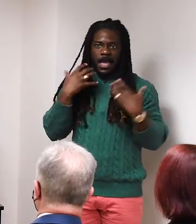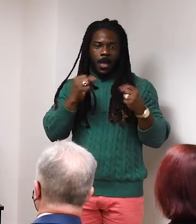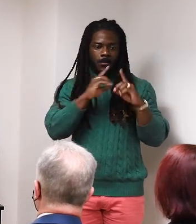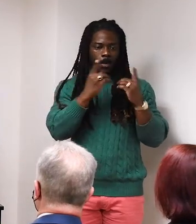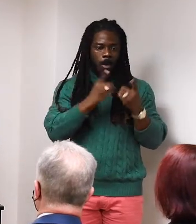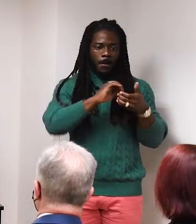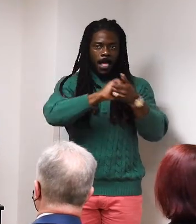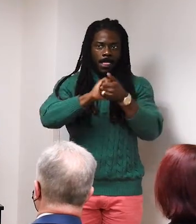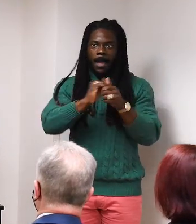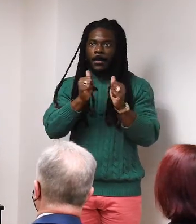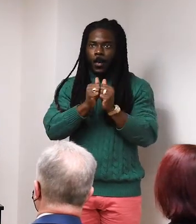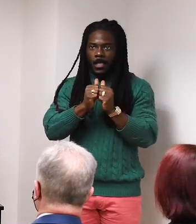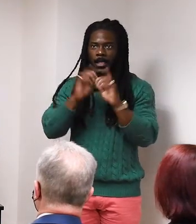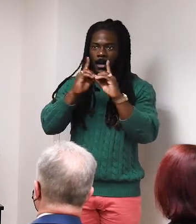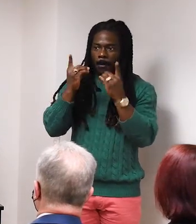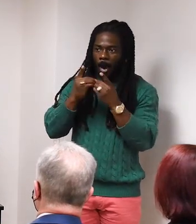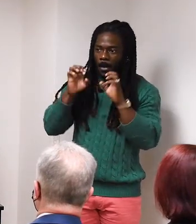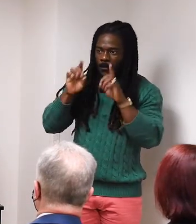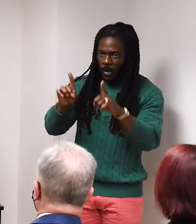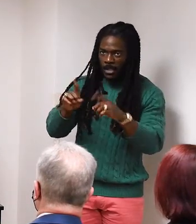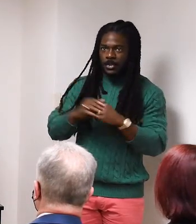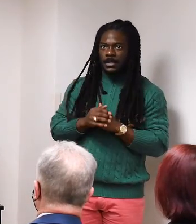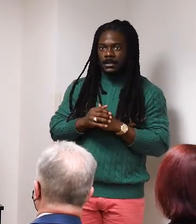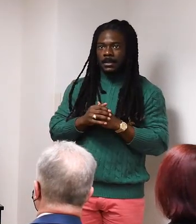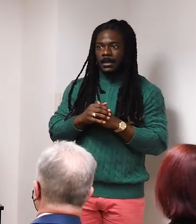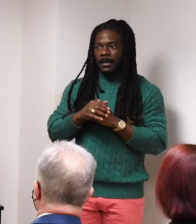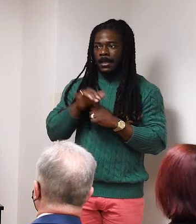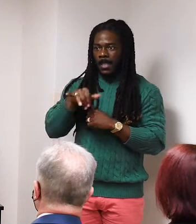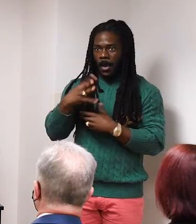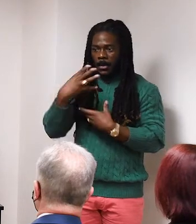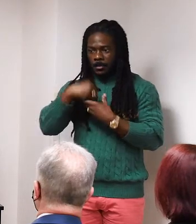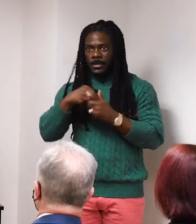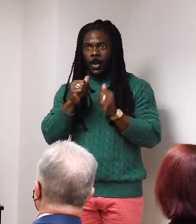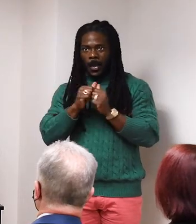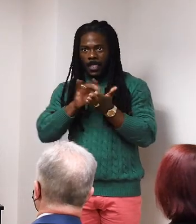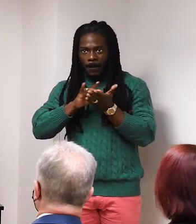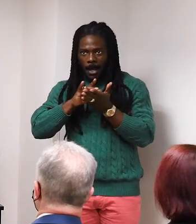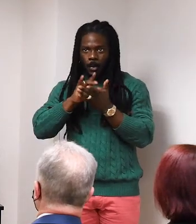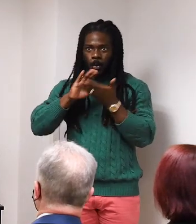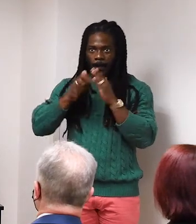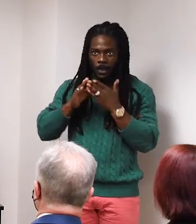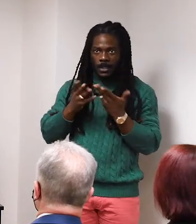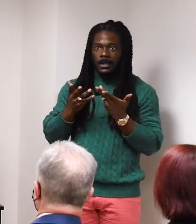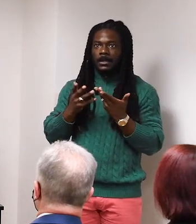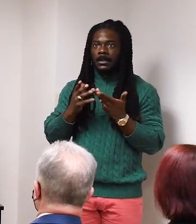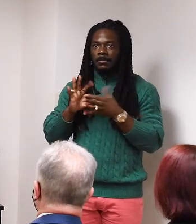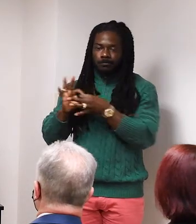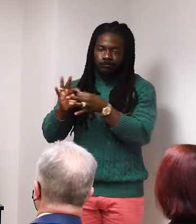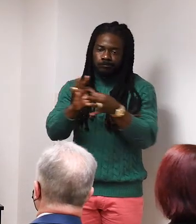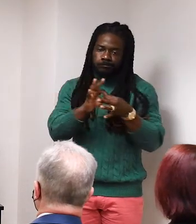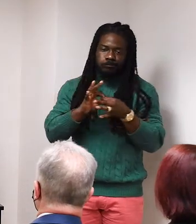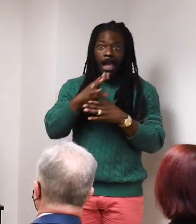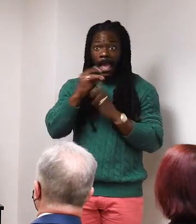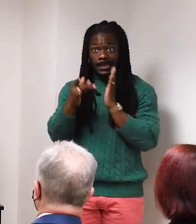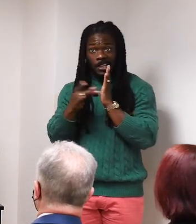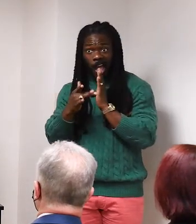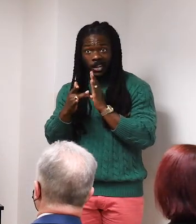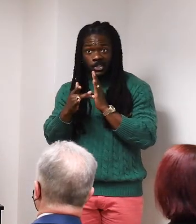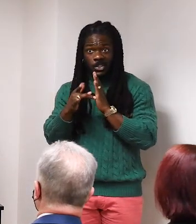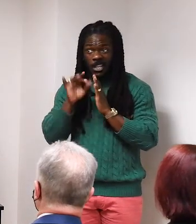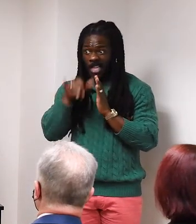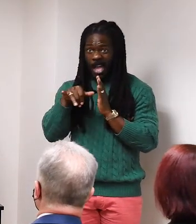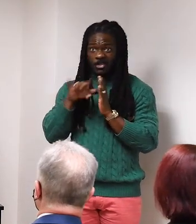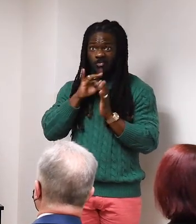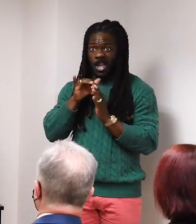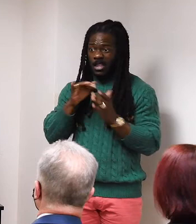is collaborating with the Department of Education, is participating with the medical community, and technology is what's brought it